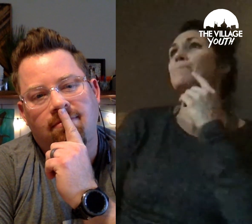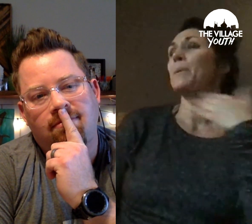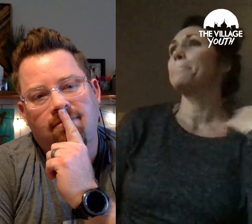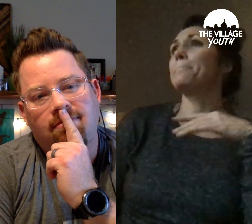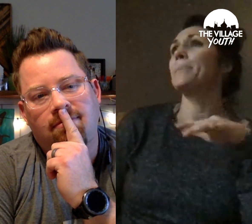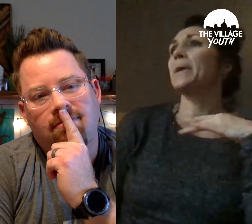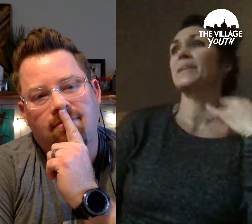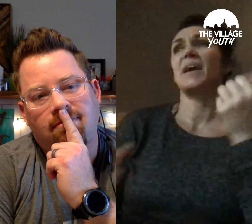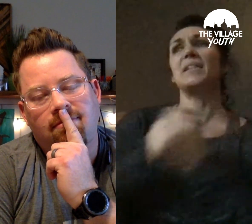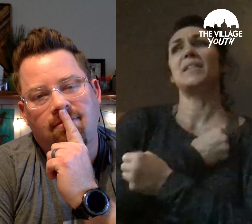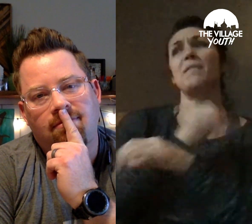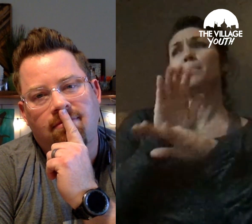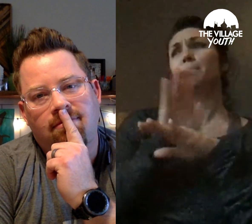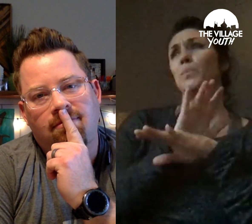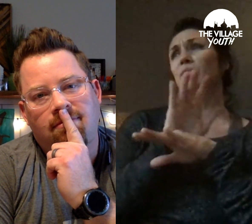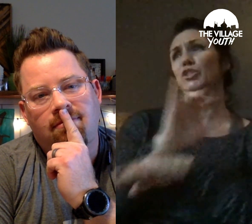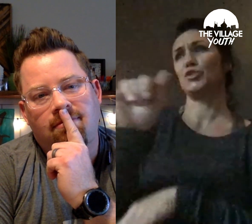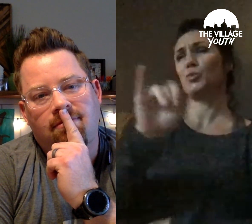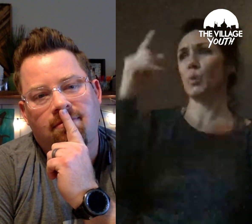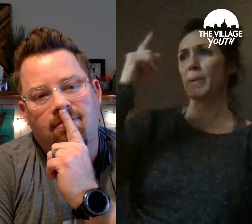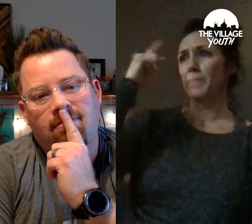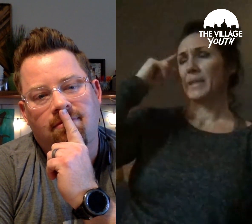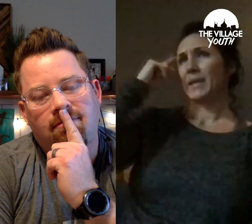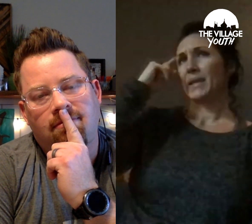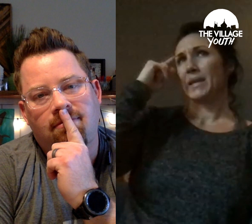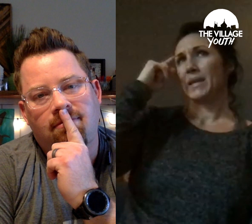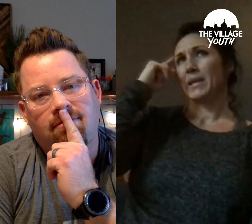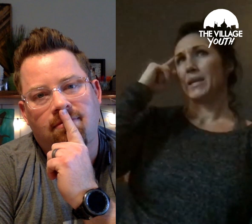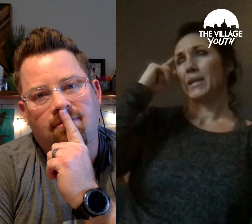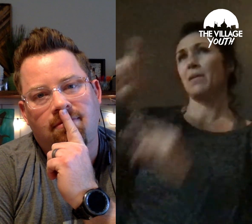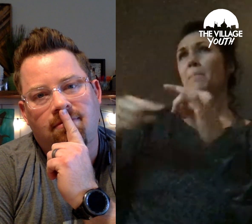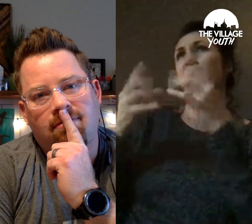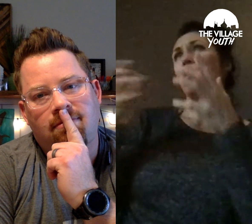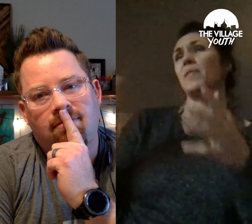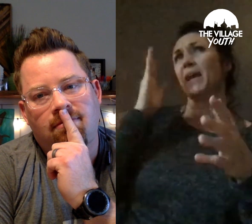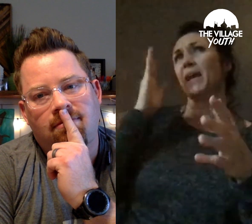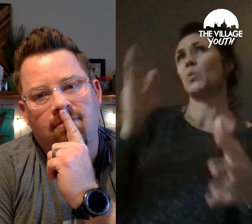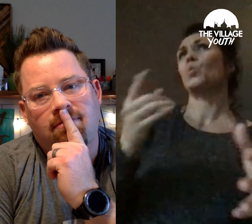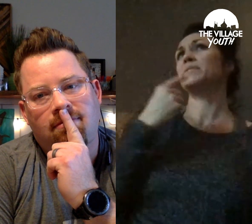I love movies too. I am thinking about a lot. I would say